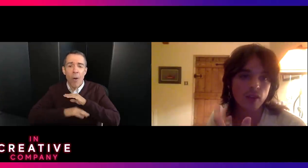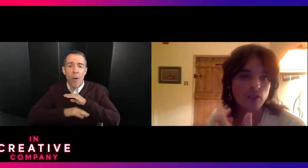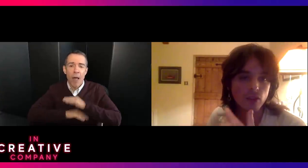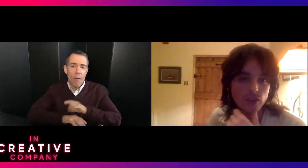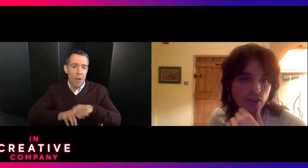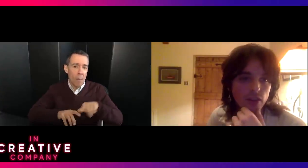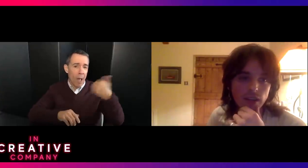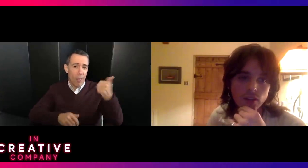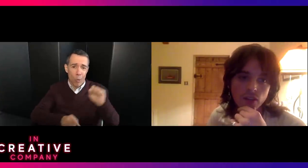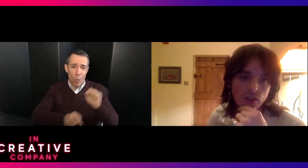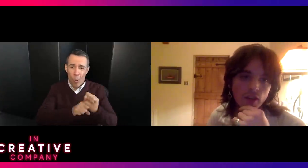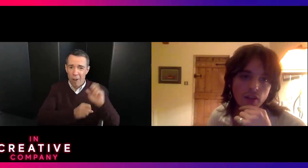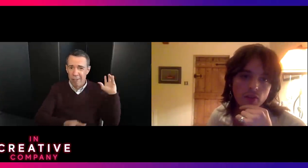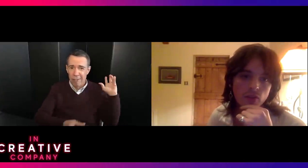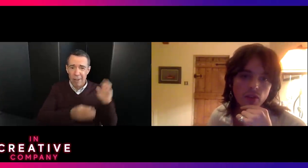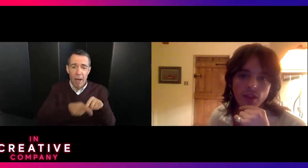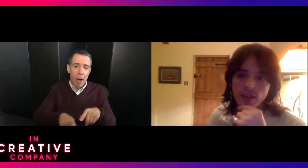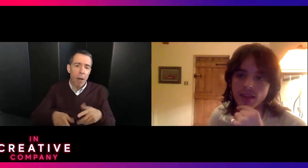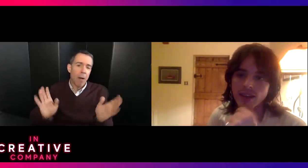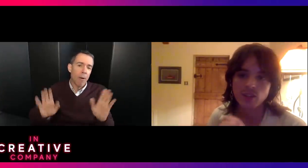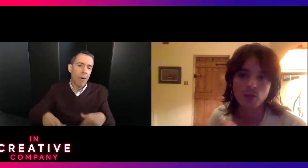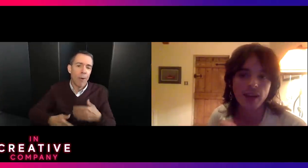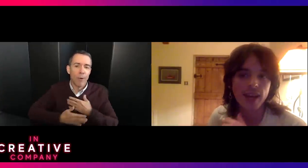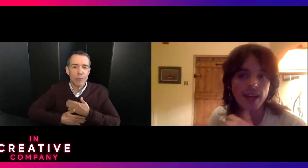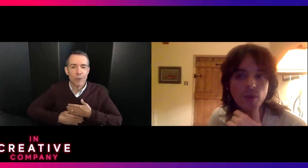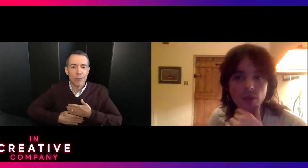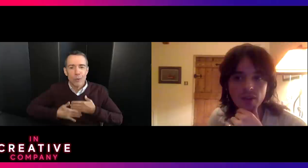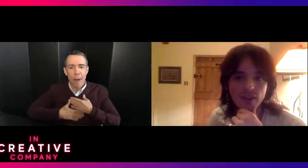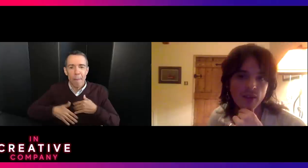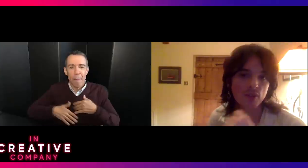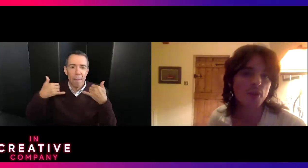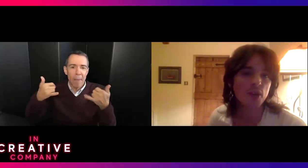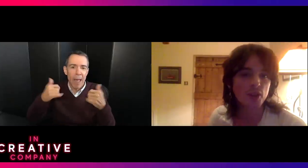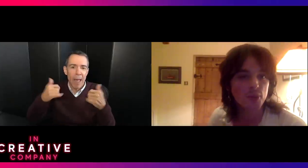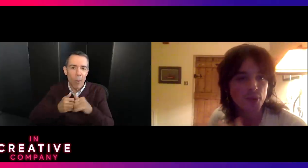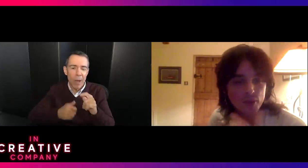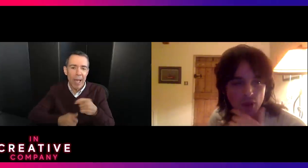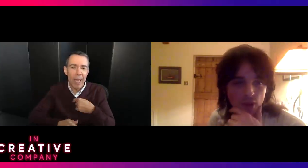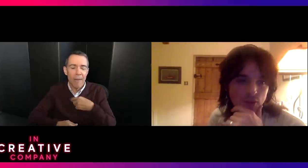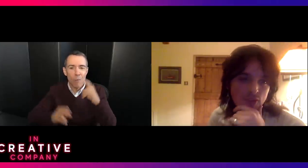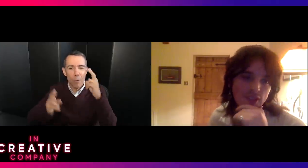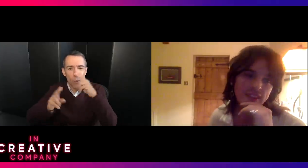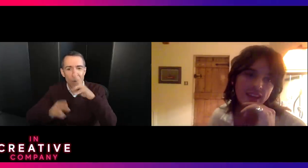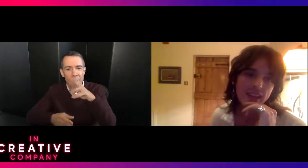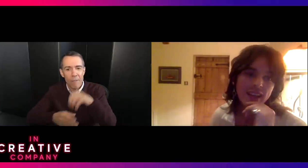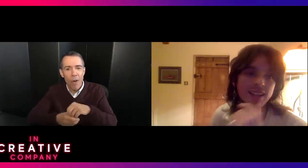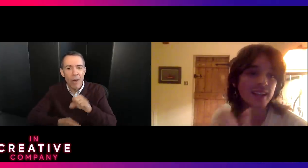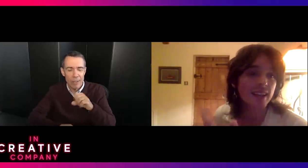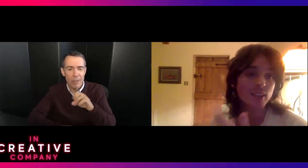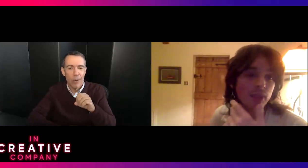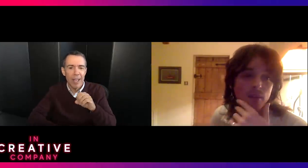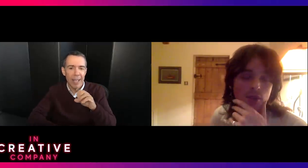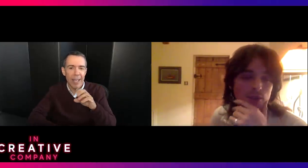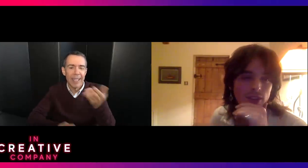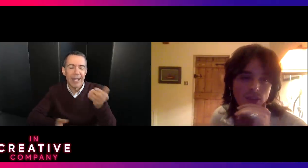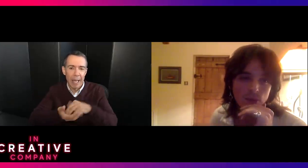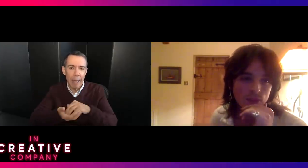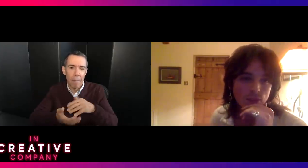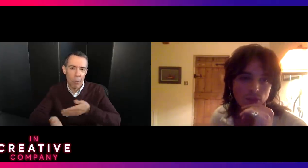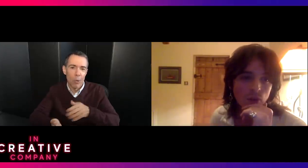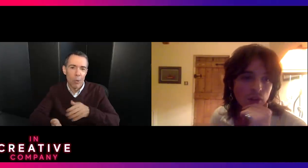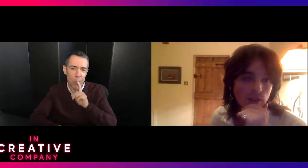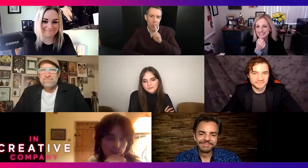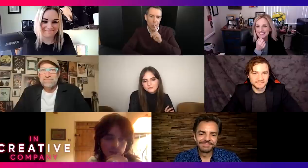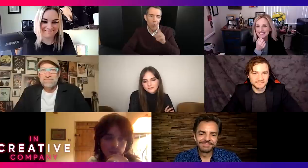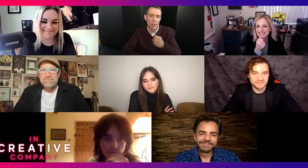other things I've done, certainly, just kind of getting to play with it and having a bit of humor involved, and then getting to play music. It